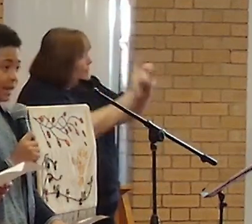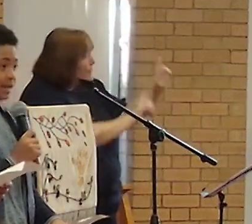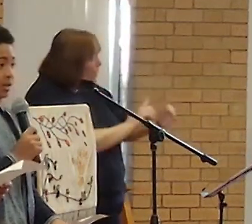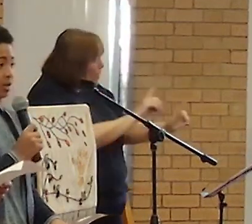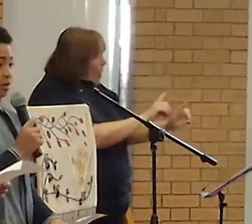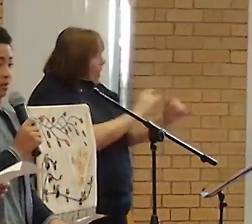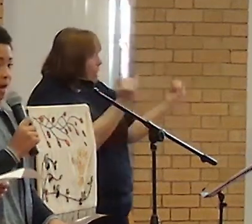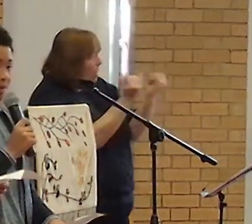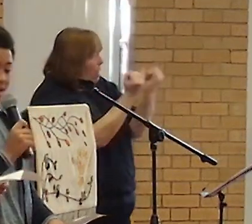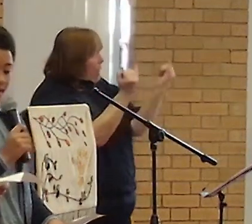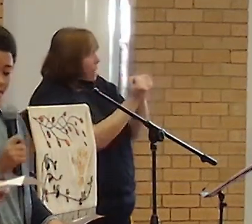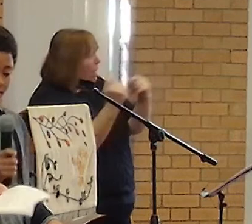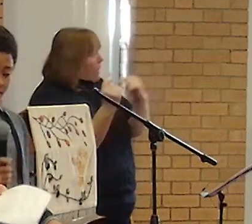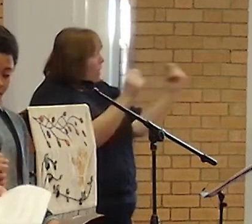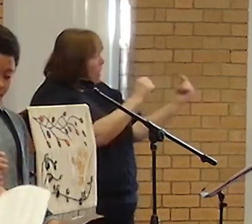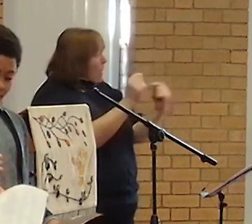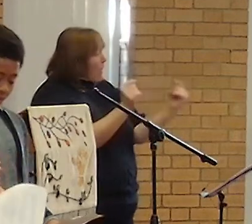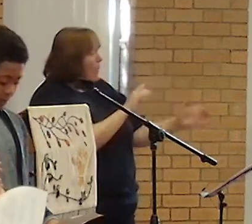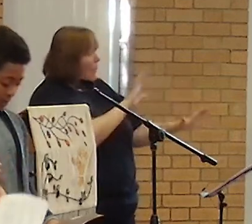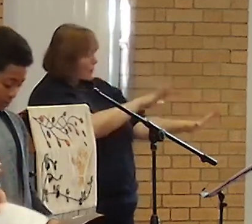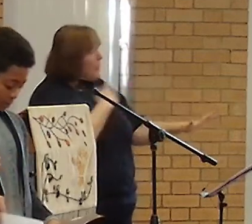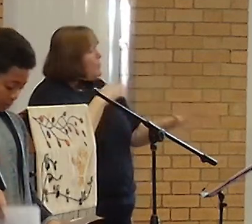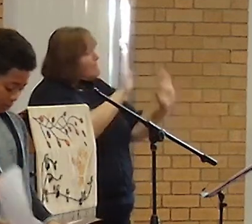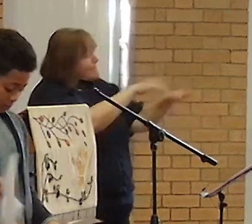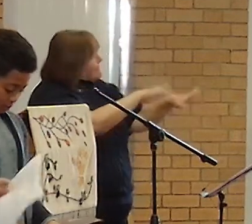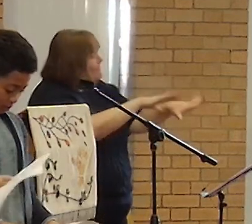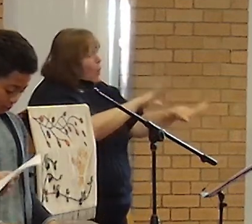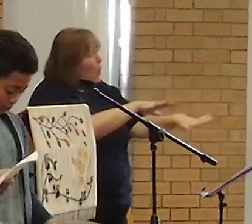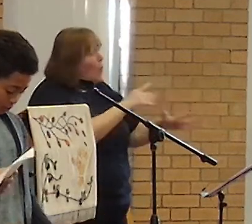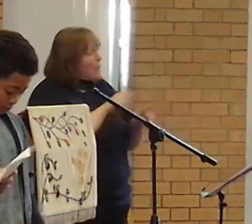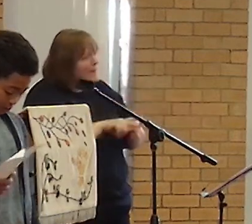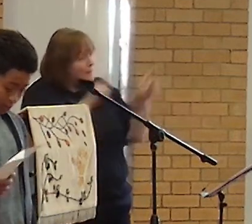and your place in God's family.